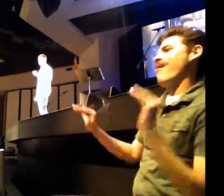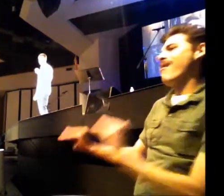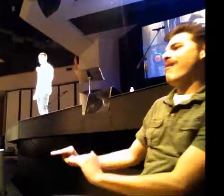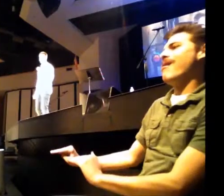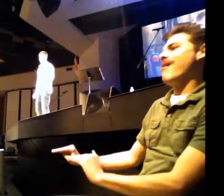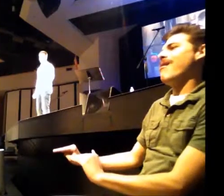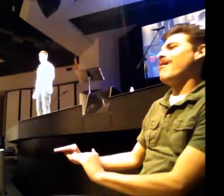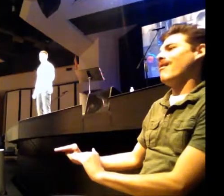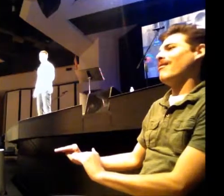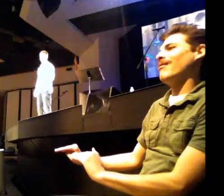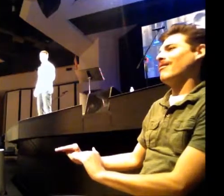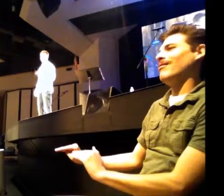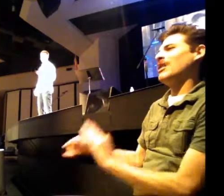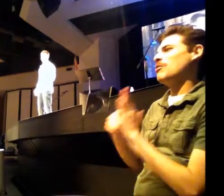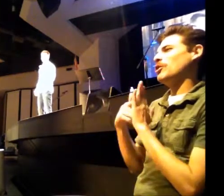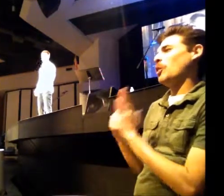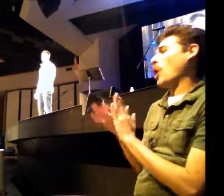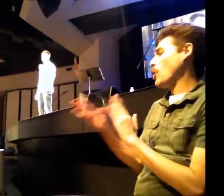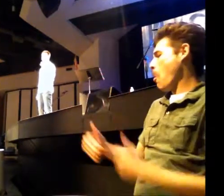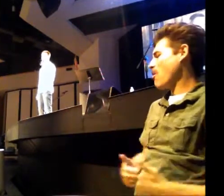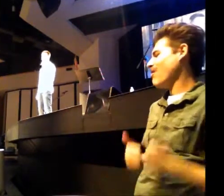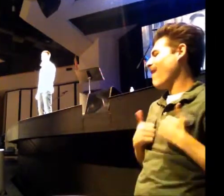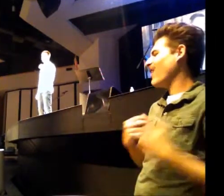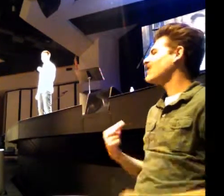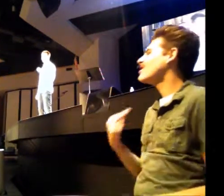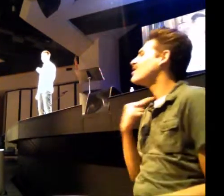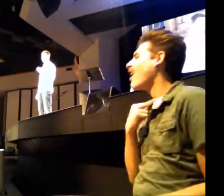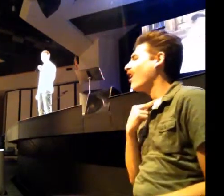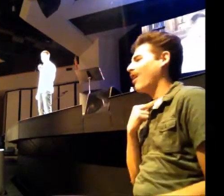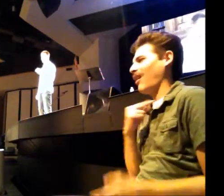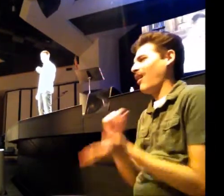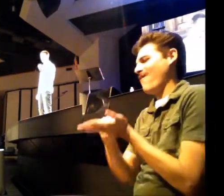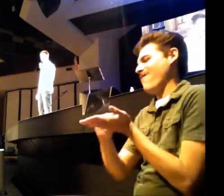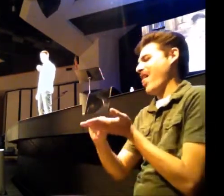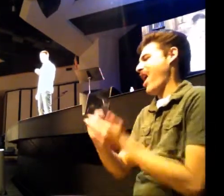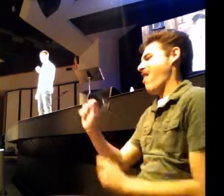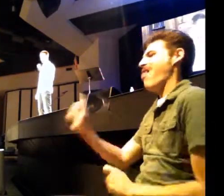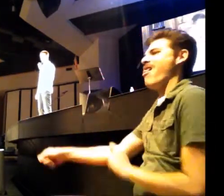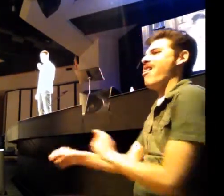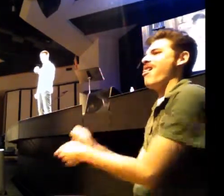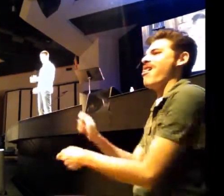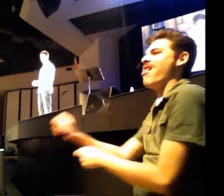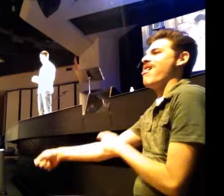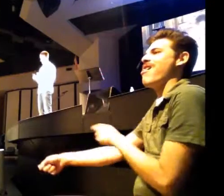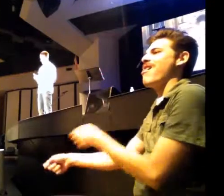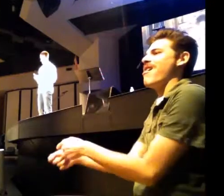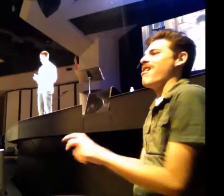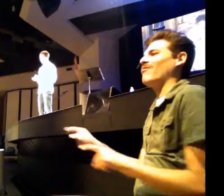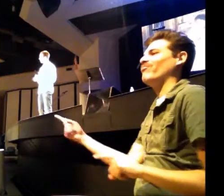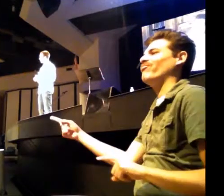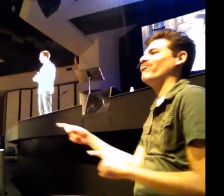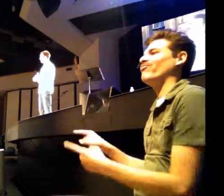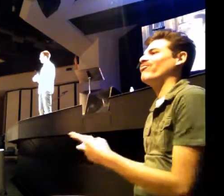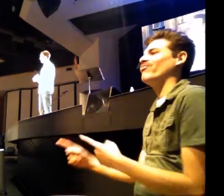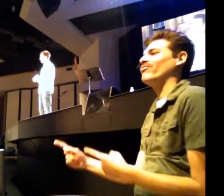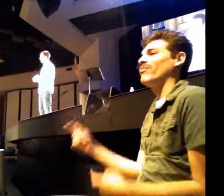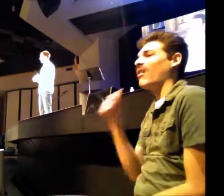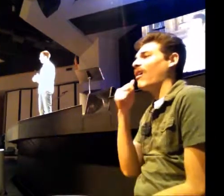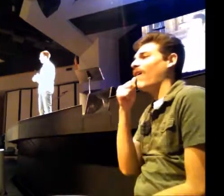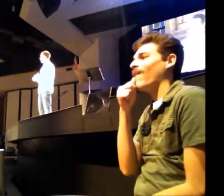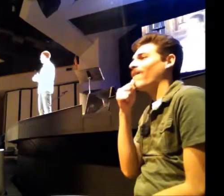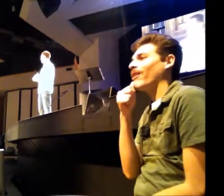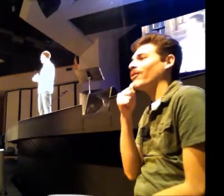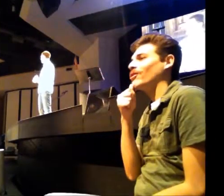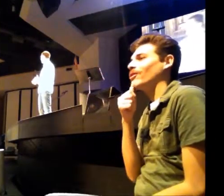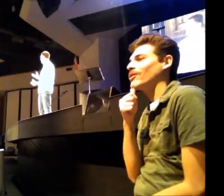of life that you cannot escape from. You are stuck. It is the bread of affliction.